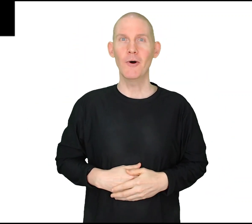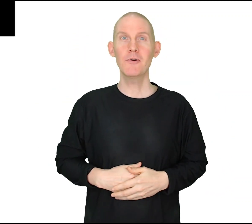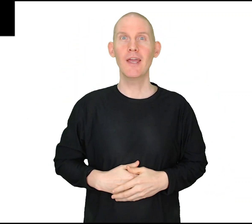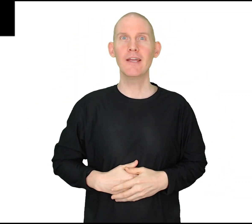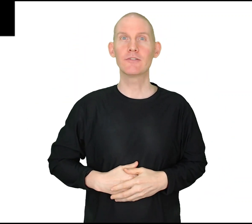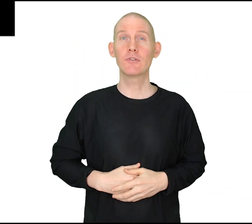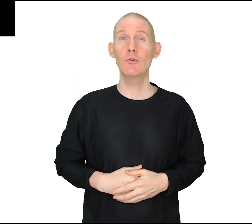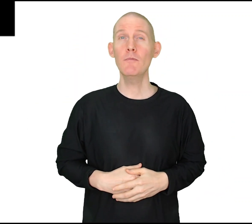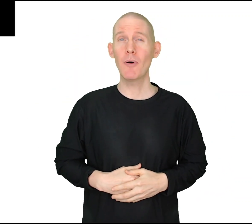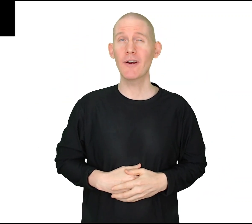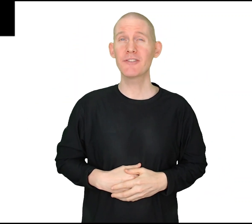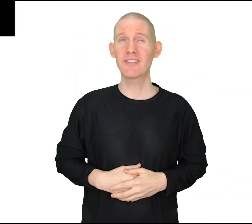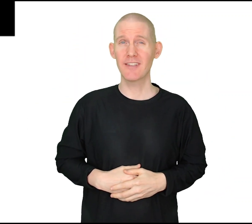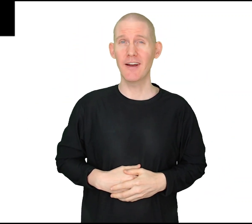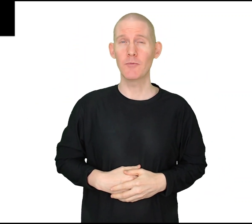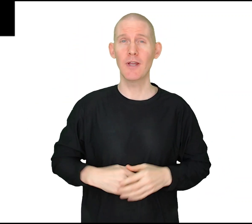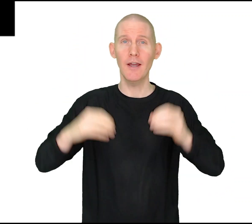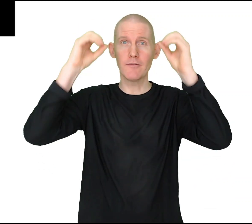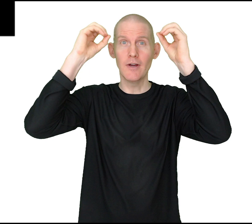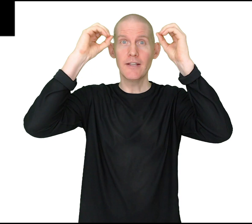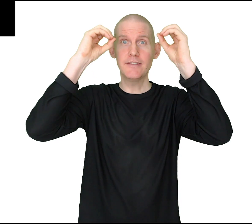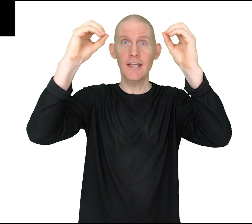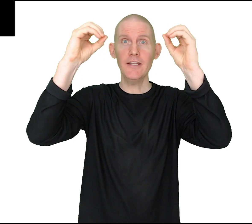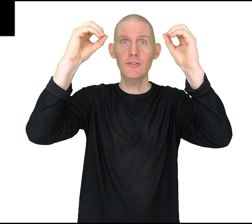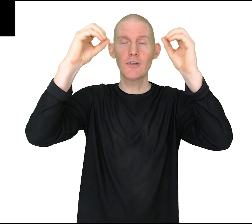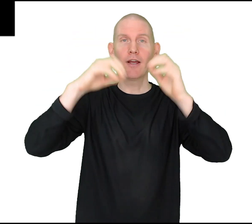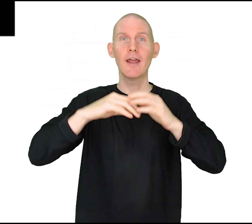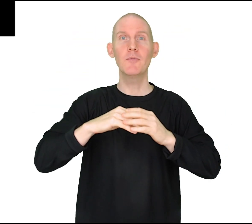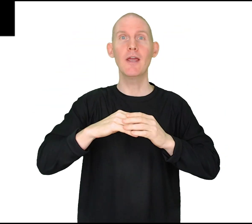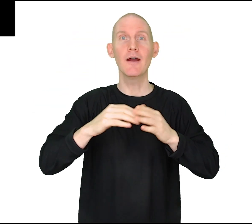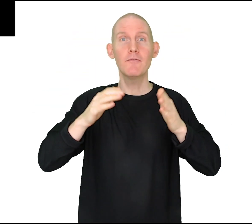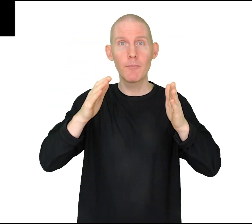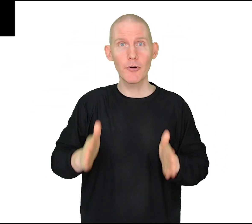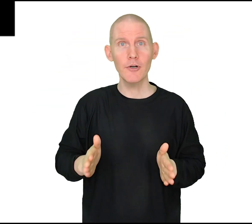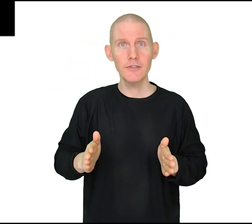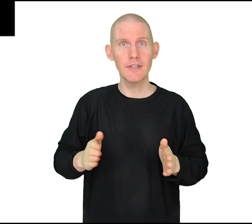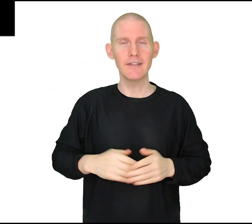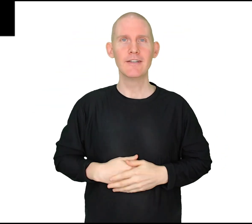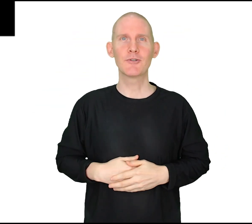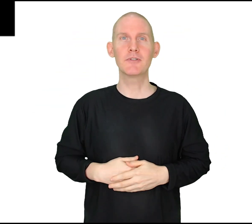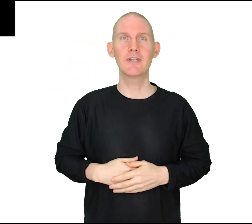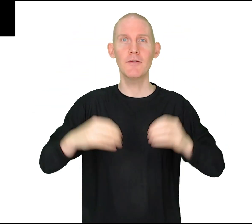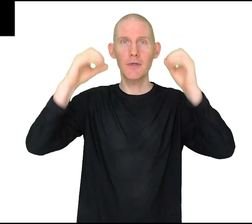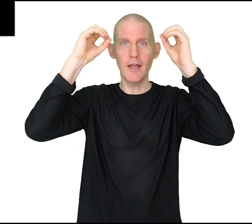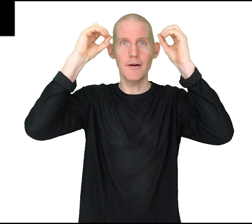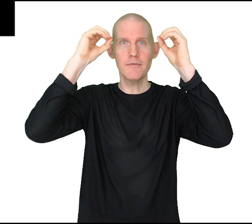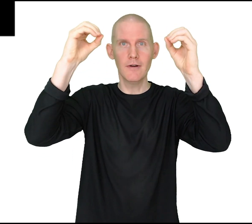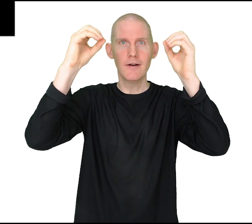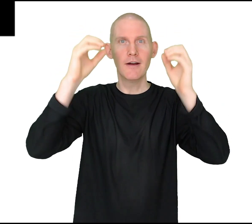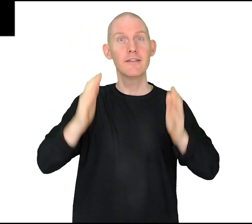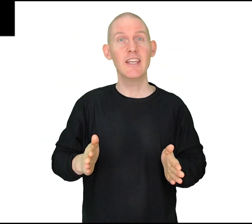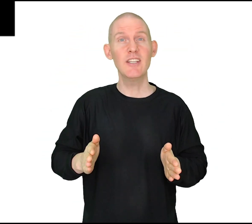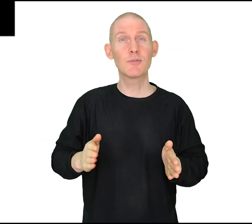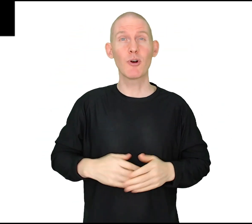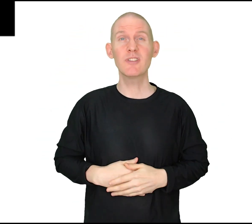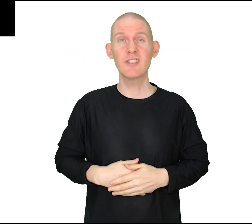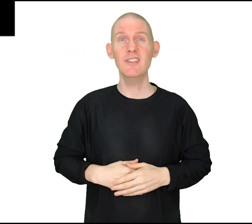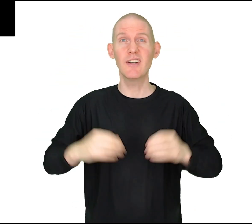Okay, it's 2-part sign. We have teach and we have person. So together we have teach person, in other